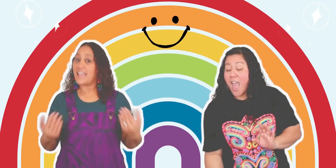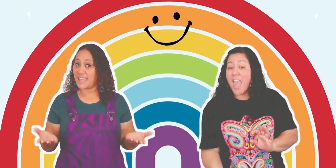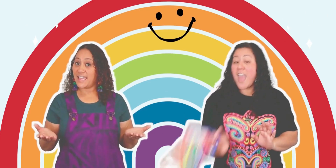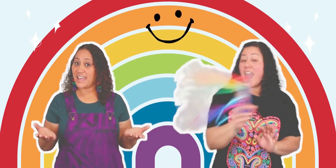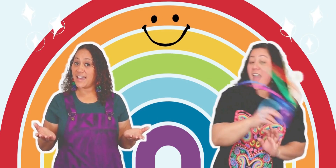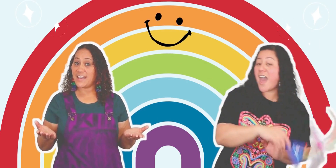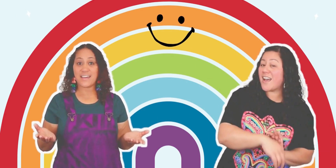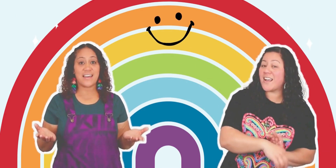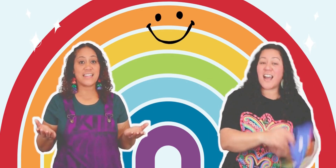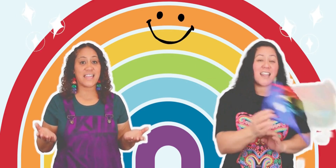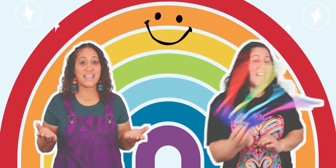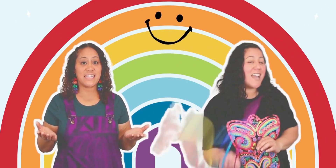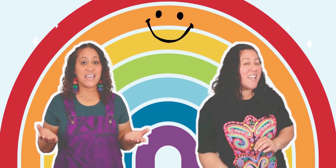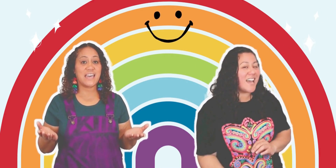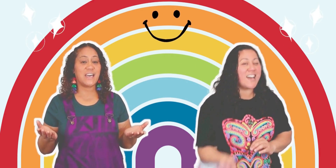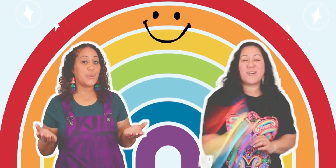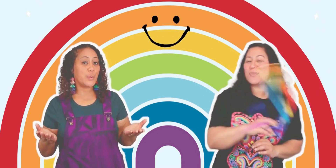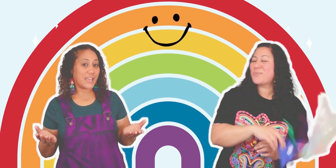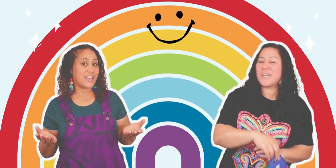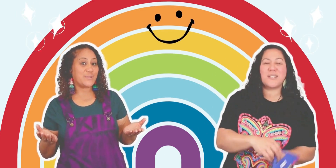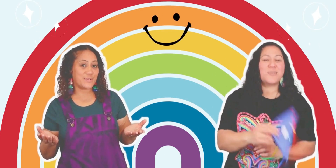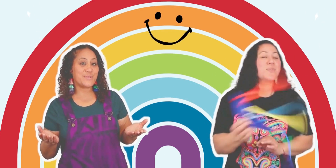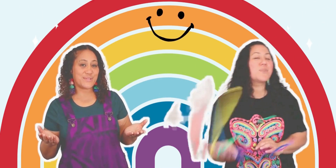He ahanga taio Uenuku.